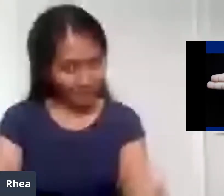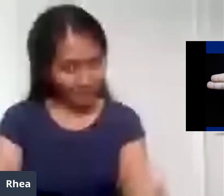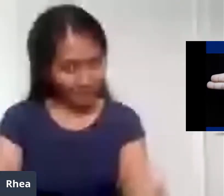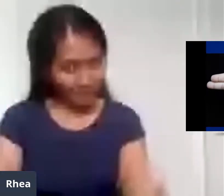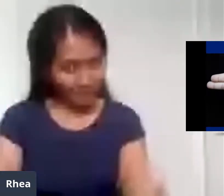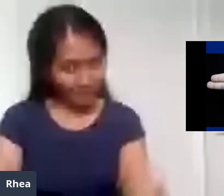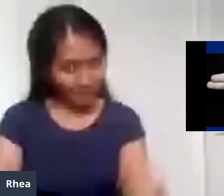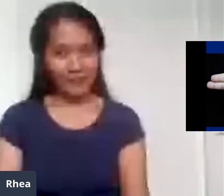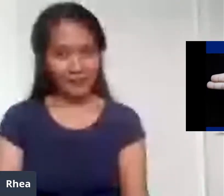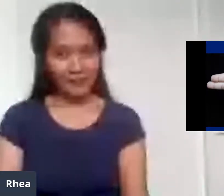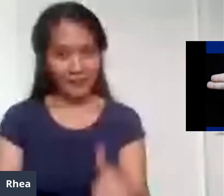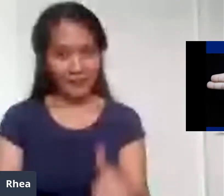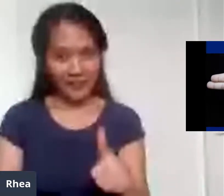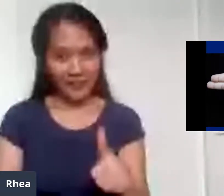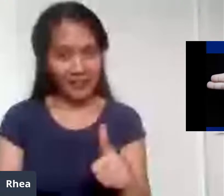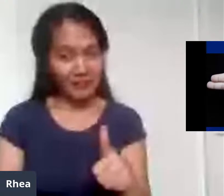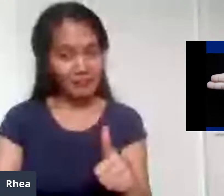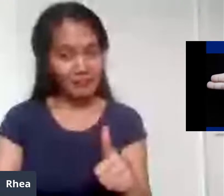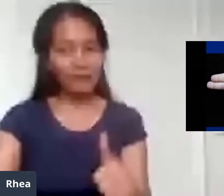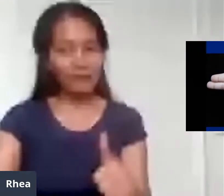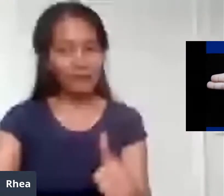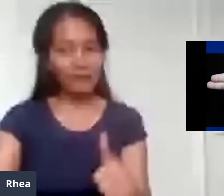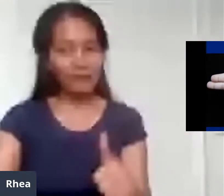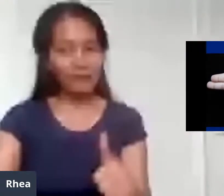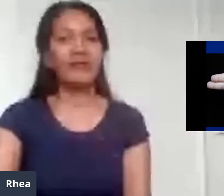healed. Got it?